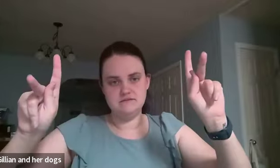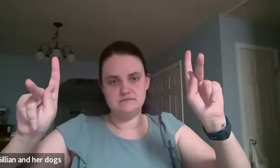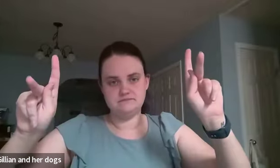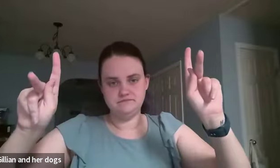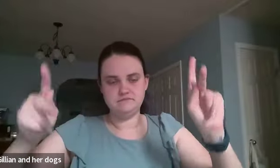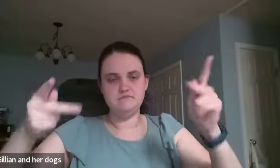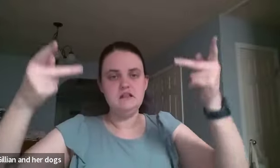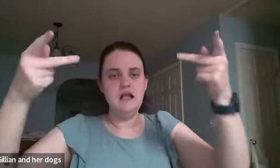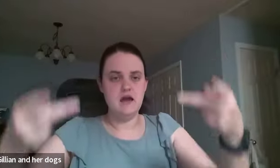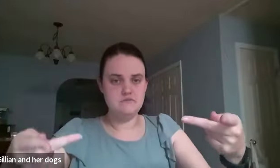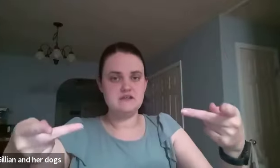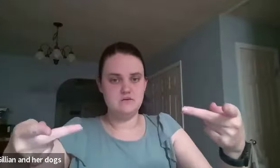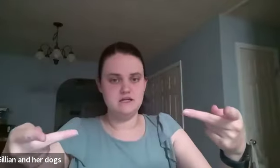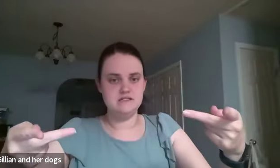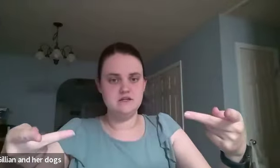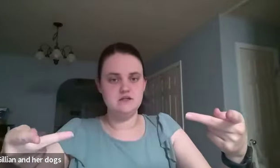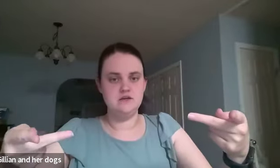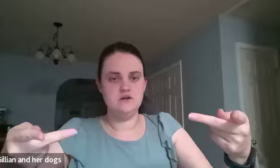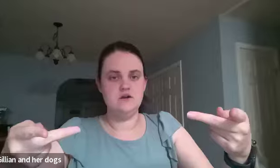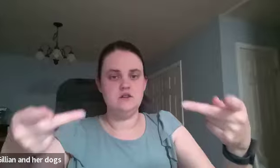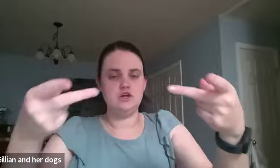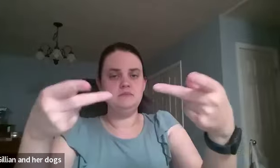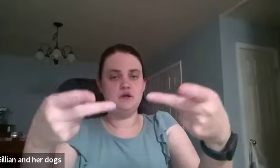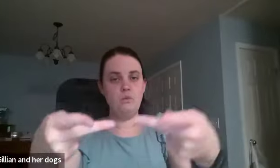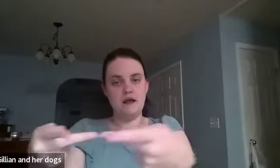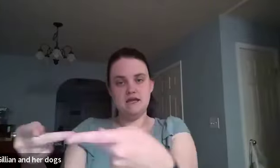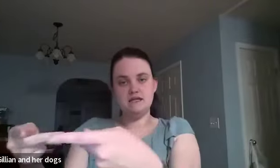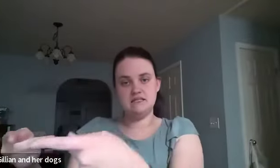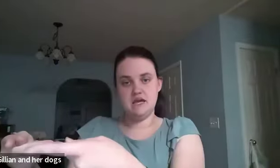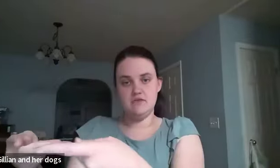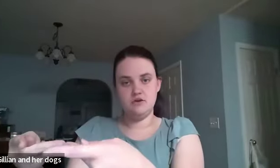Ks, I have them sideways. They're going to be away and together.